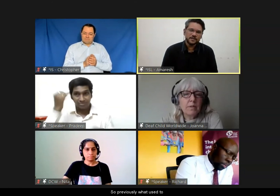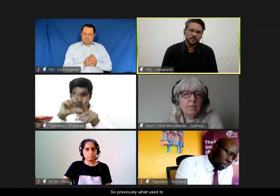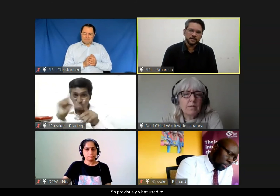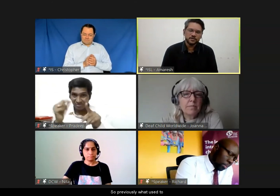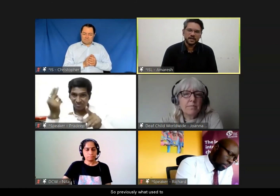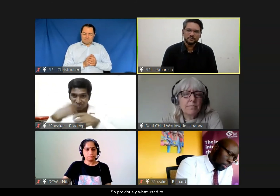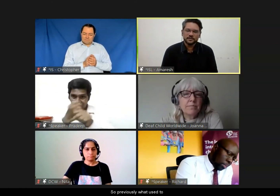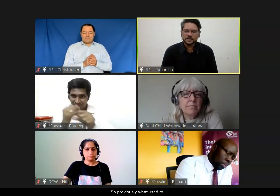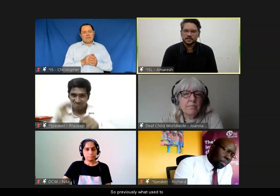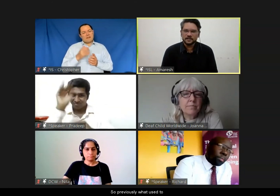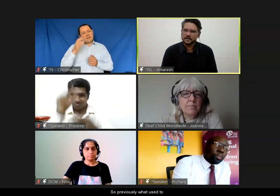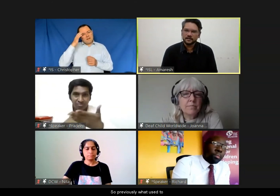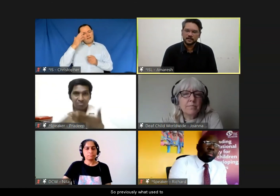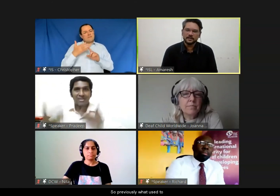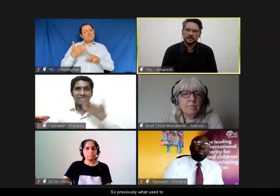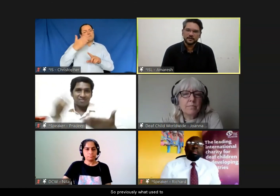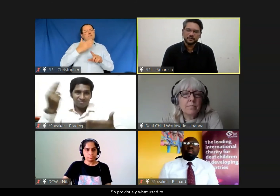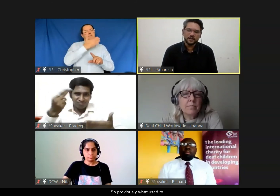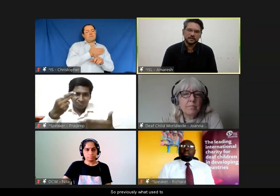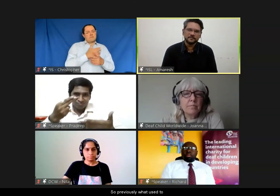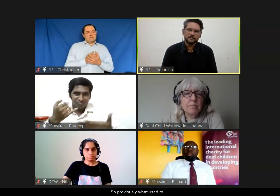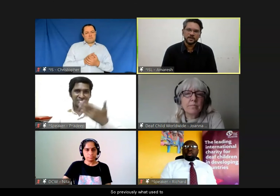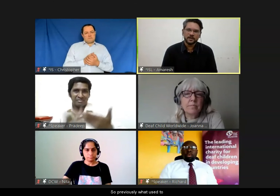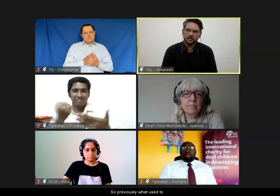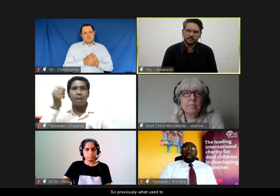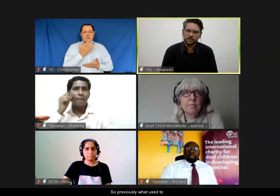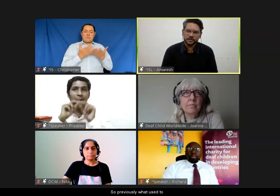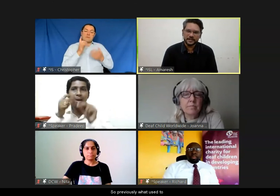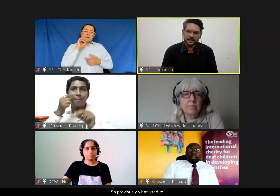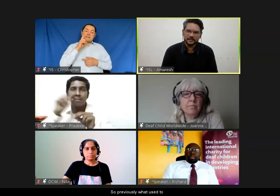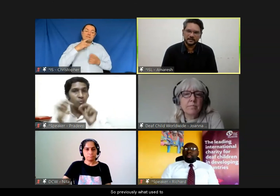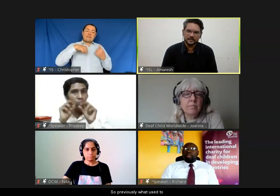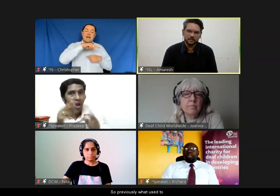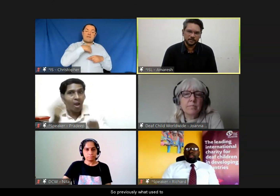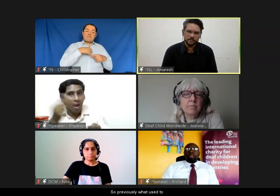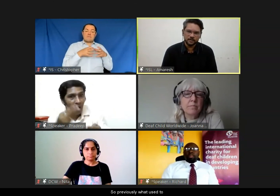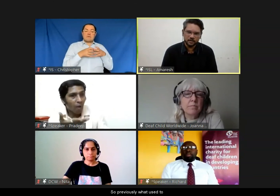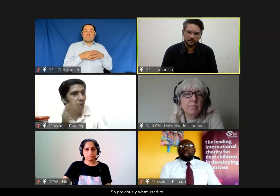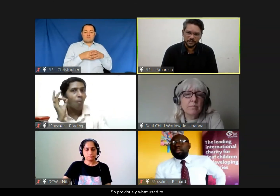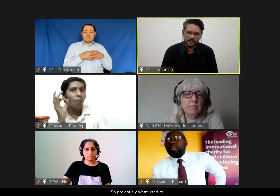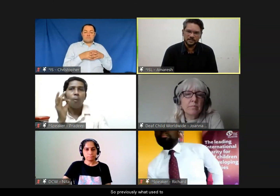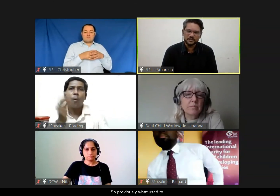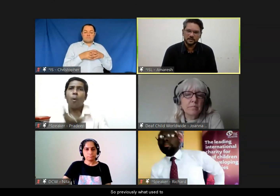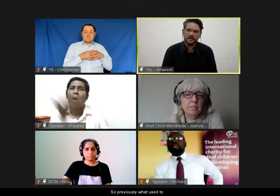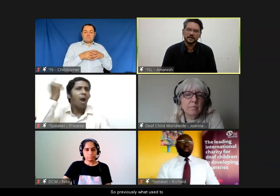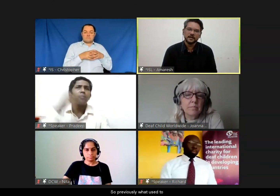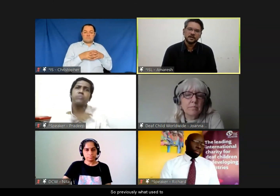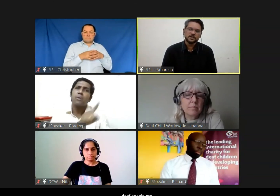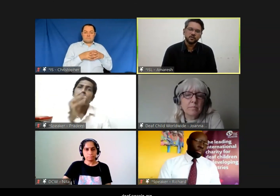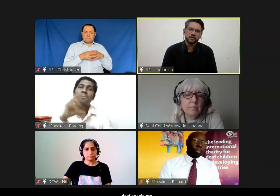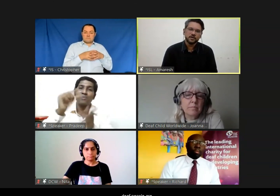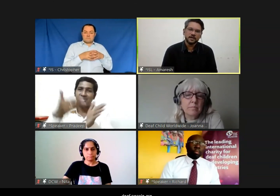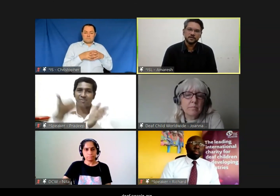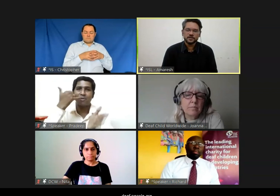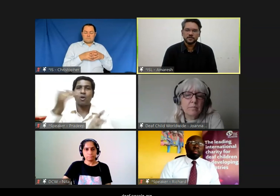So previously, what used to happen is, like in a deaf family, the deaf people are already getting infected during our conversations and all that.